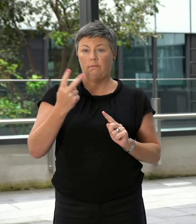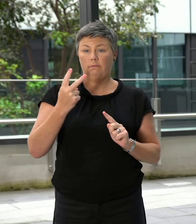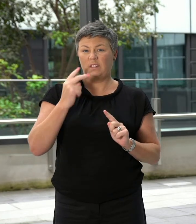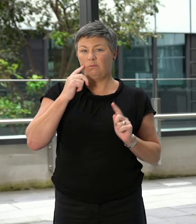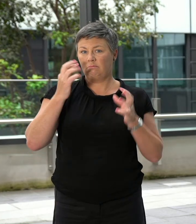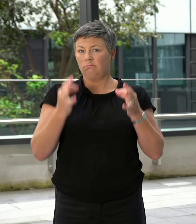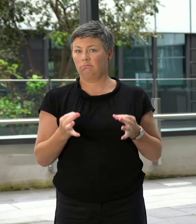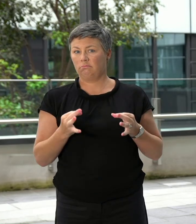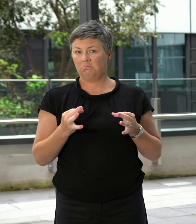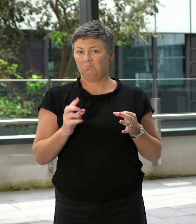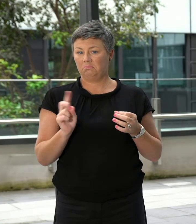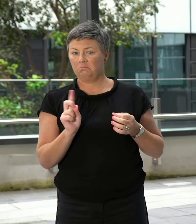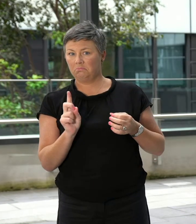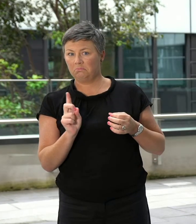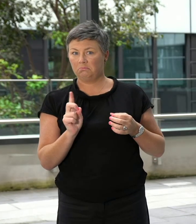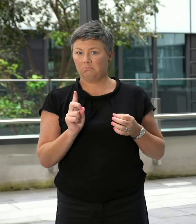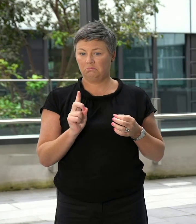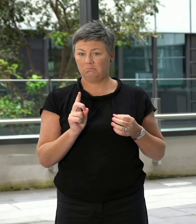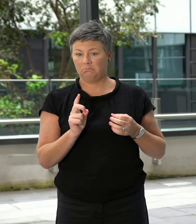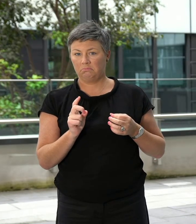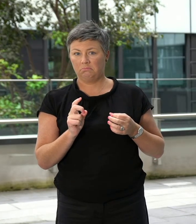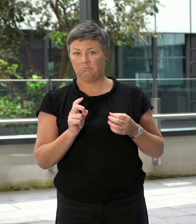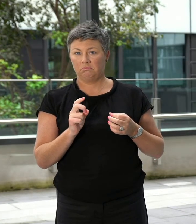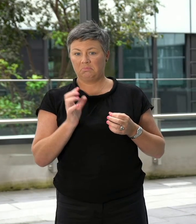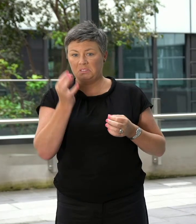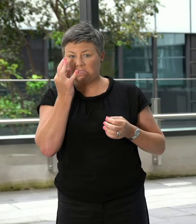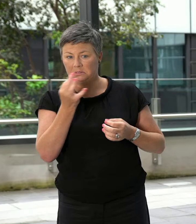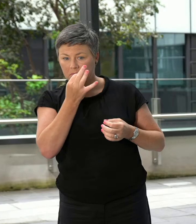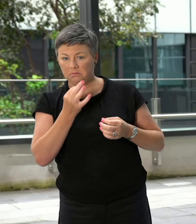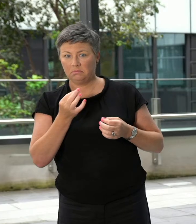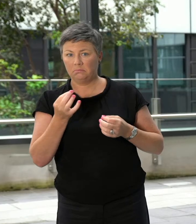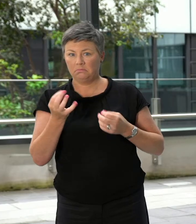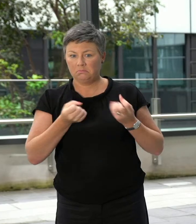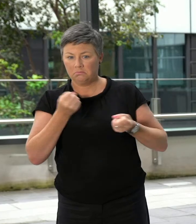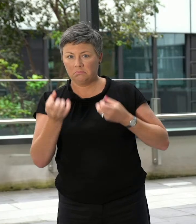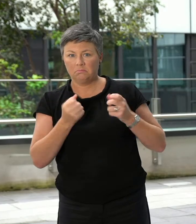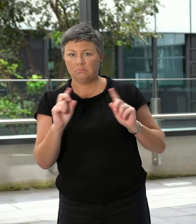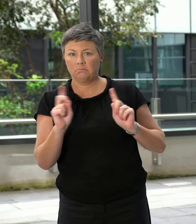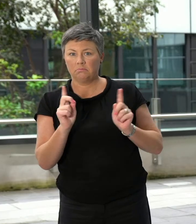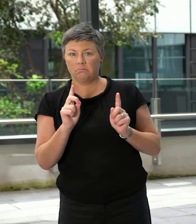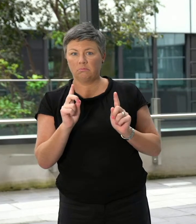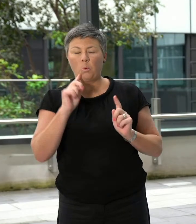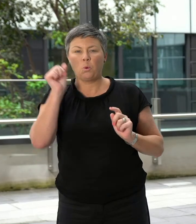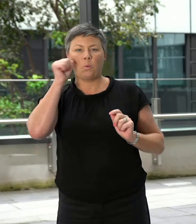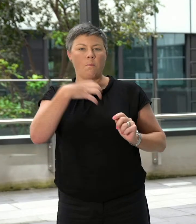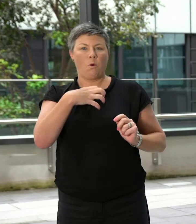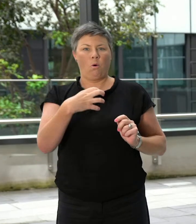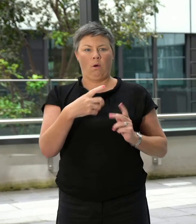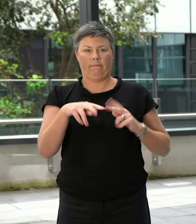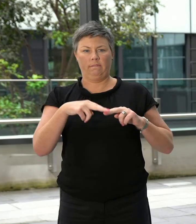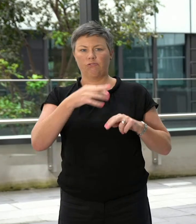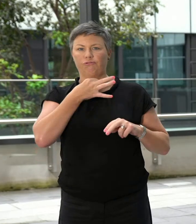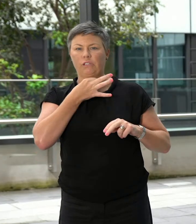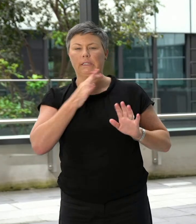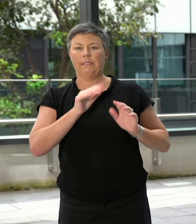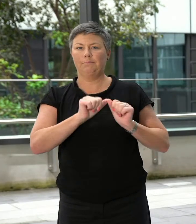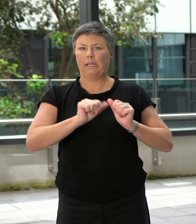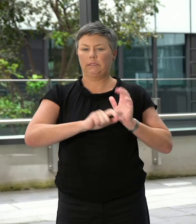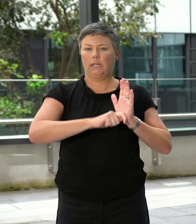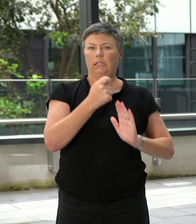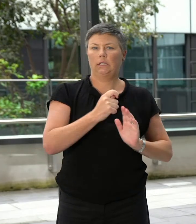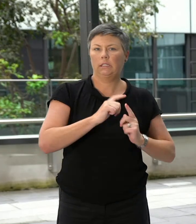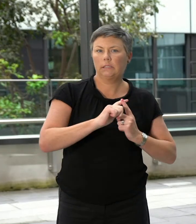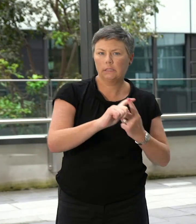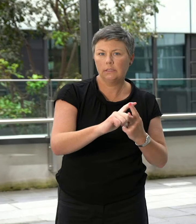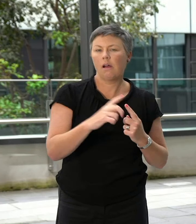made based on the results that come in from all the testing that's being done about what the risk is and whether those other guests can be released